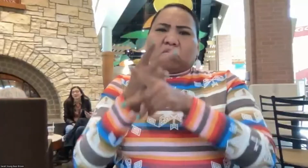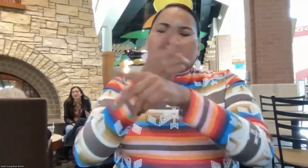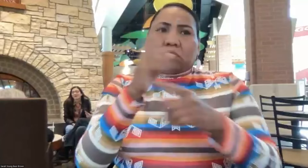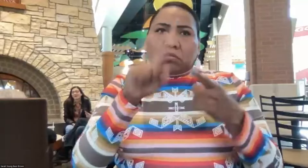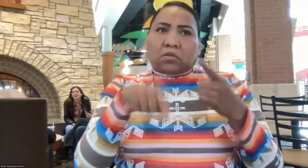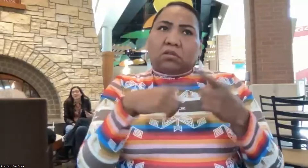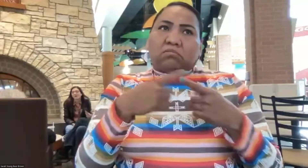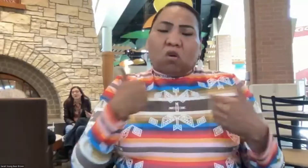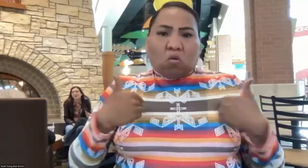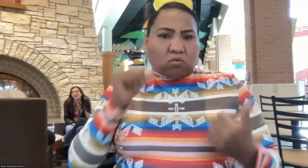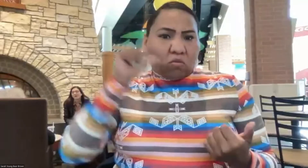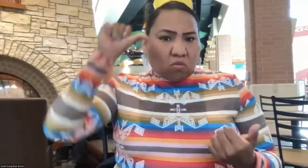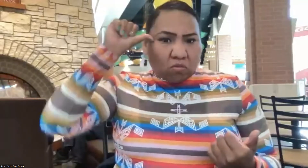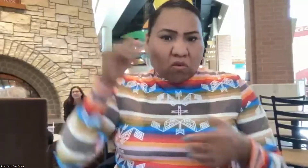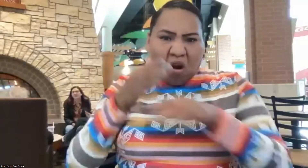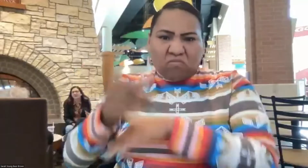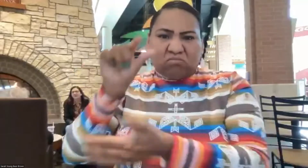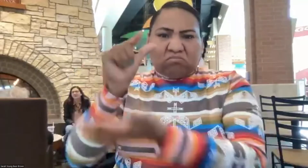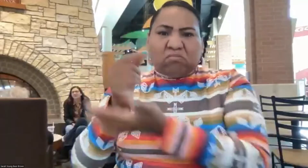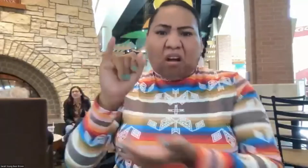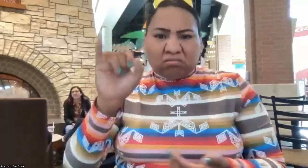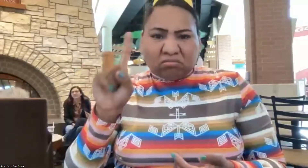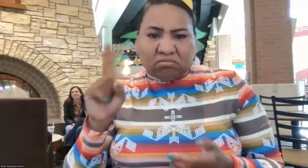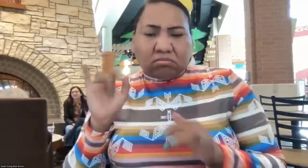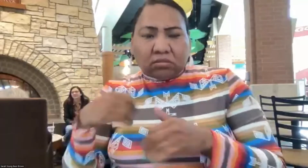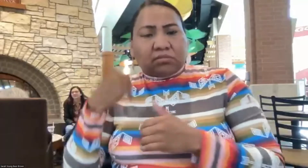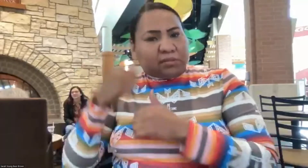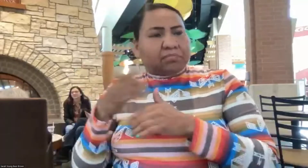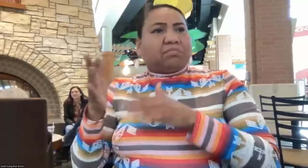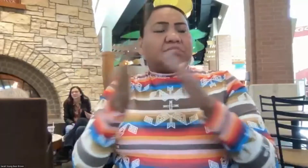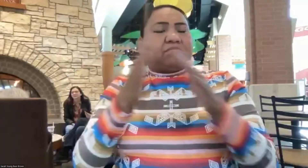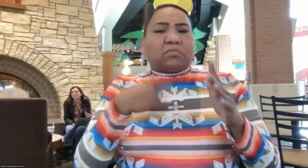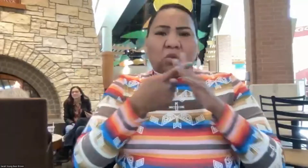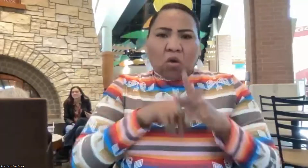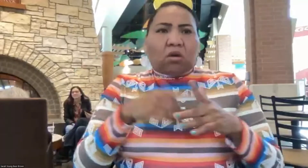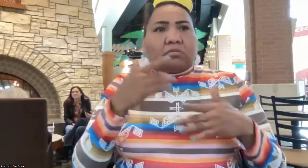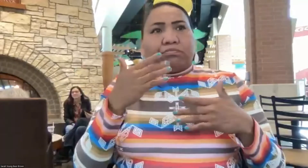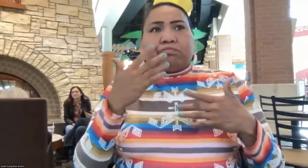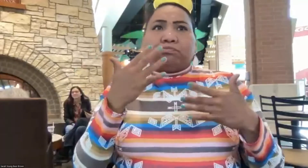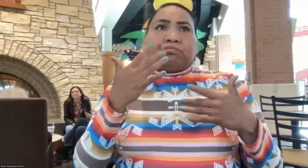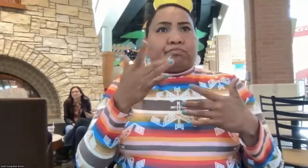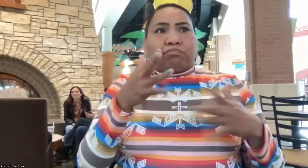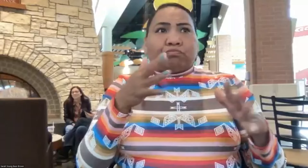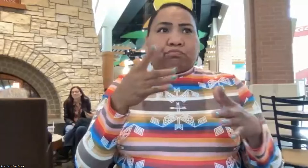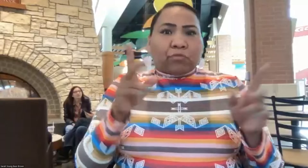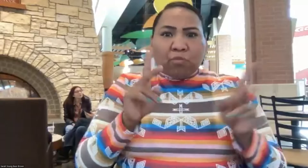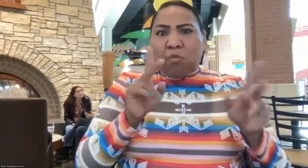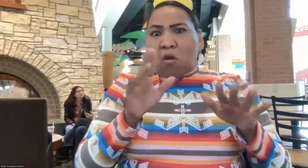to it just because people think it's funny. They want to see how they'll respond. They're introduced to alcohol at a very young age, maybe 12 or 13 years of